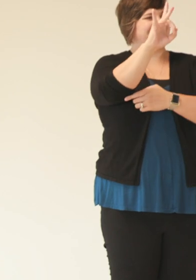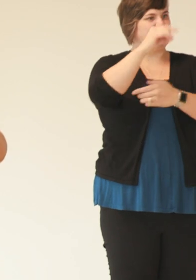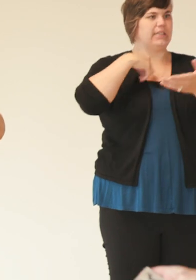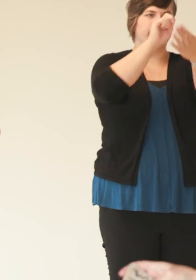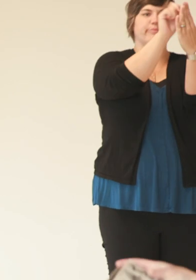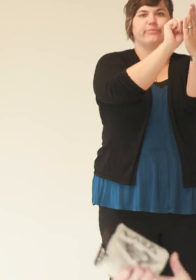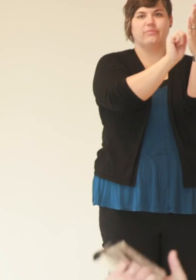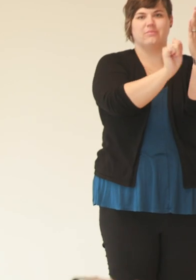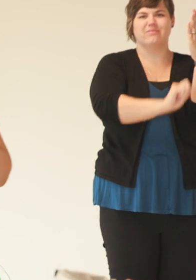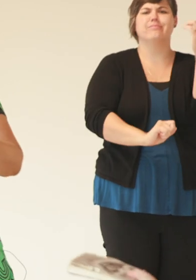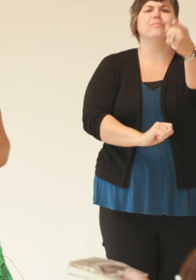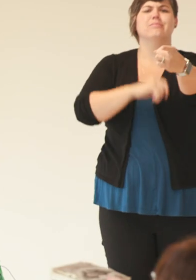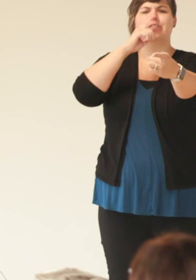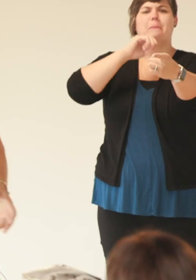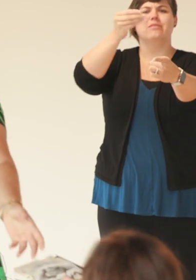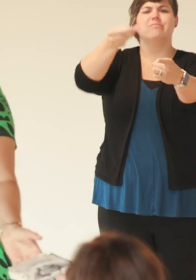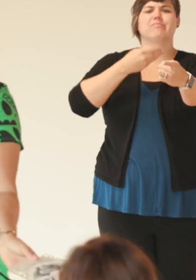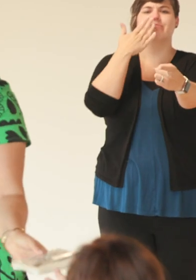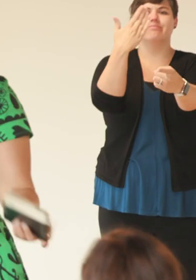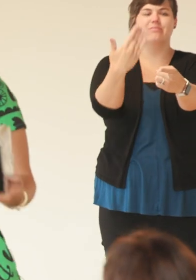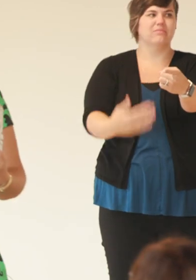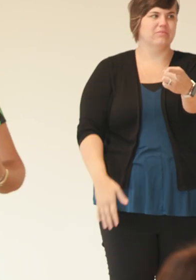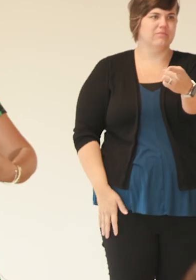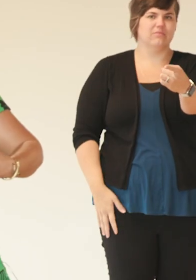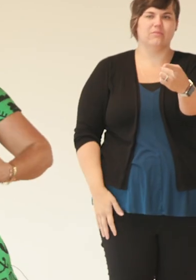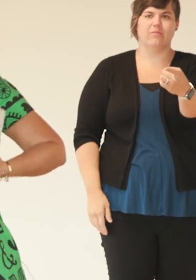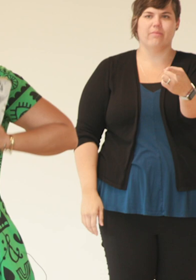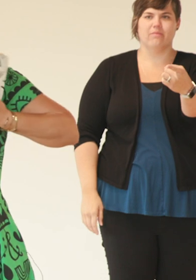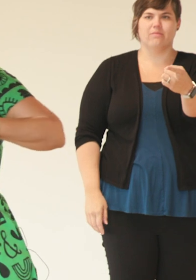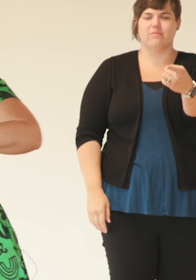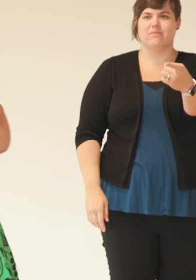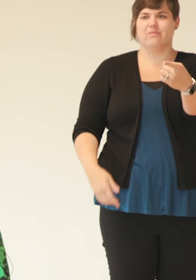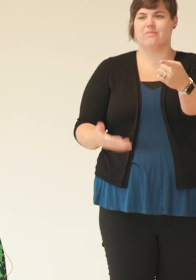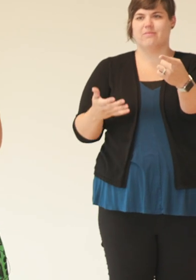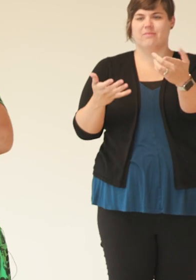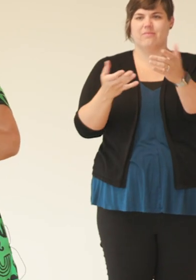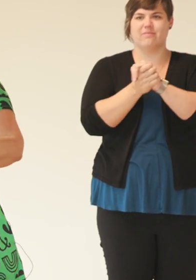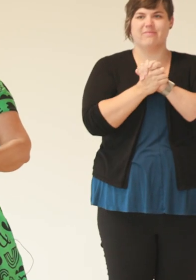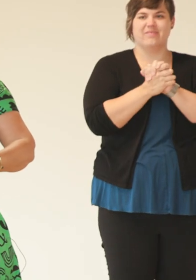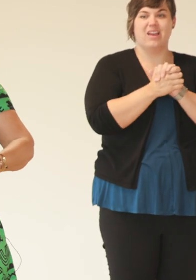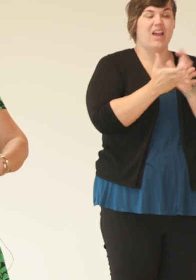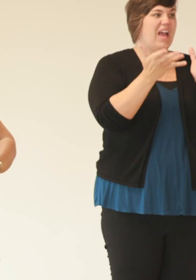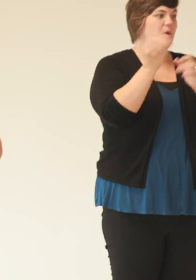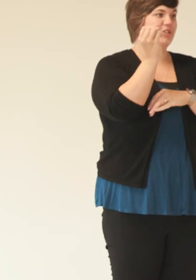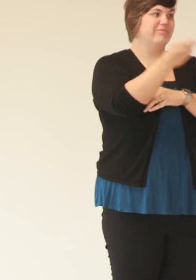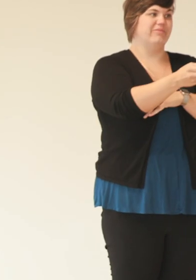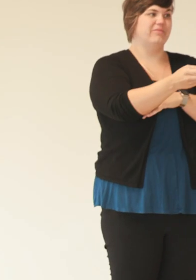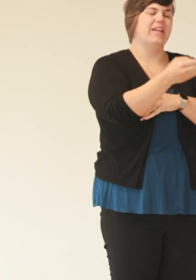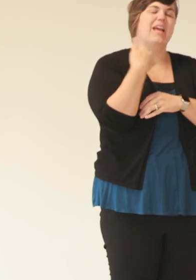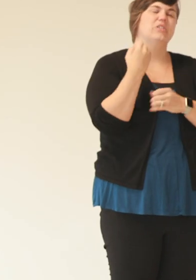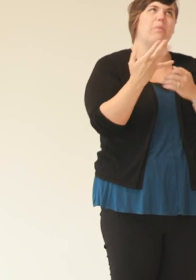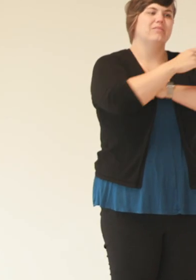yeah, can I have it, please? It's all messed up, but I thought I wanted this tattoo, and I'm so glad I didn't get it.